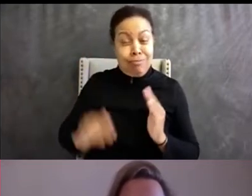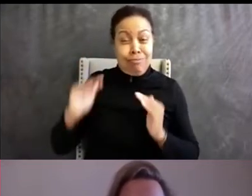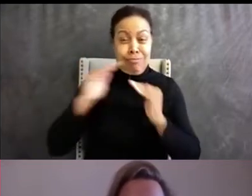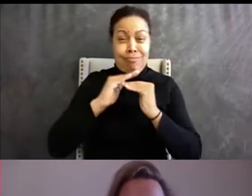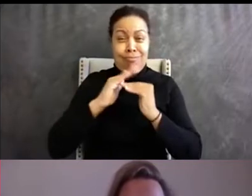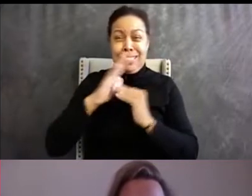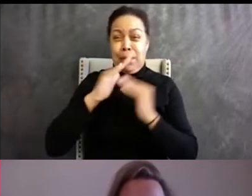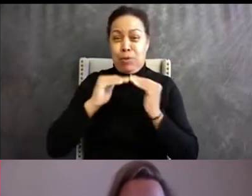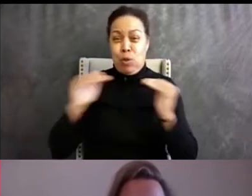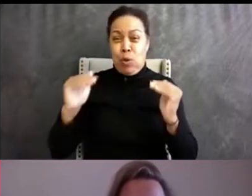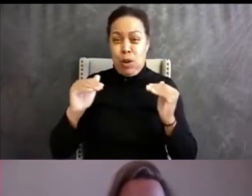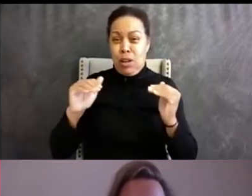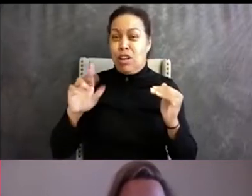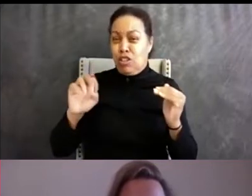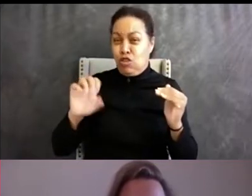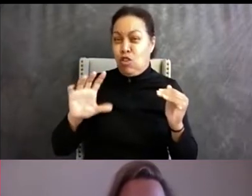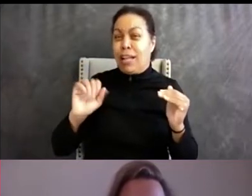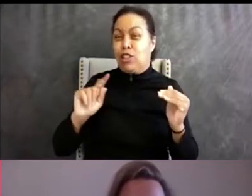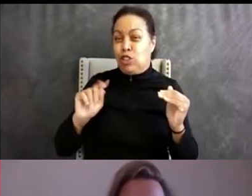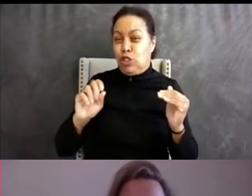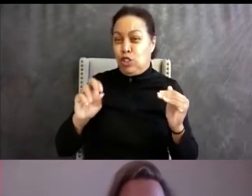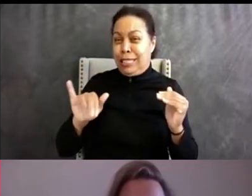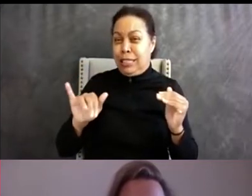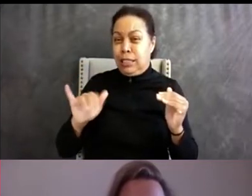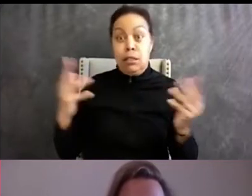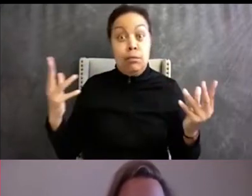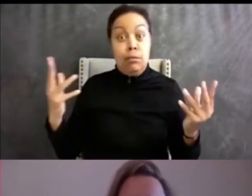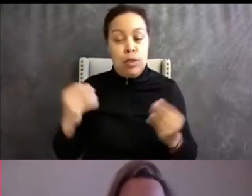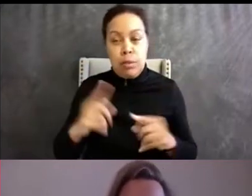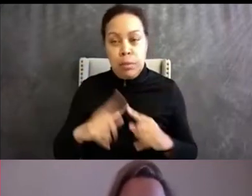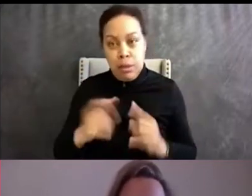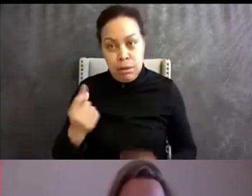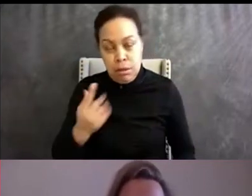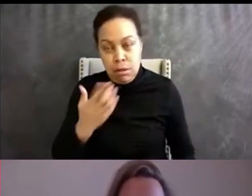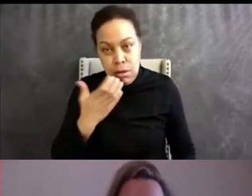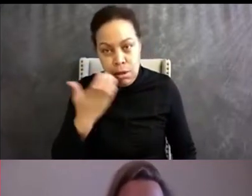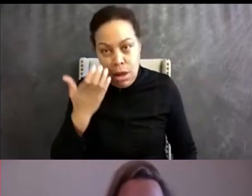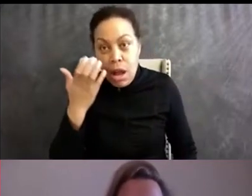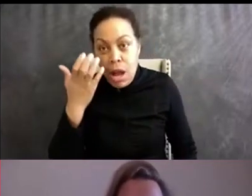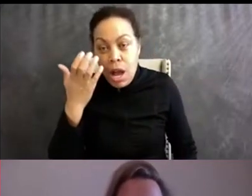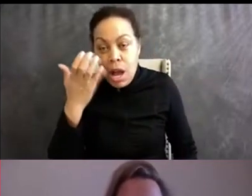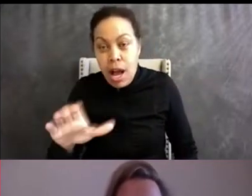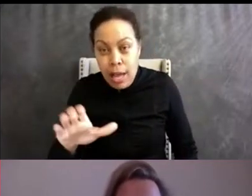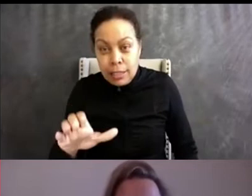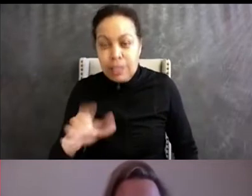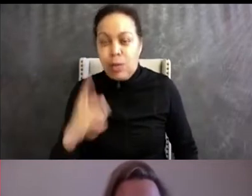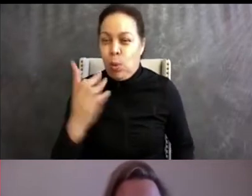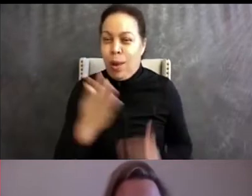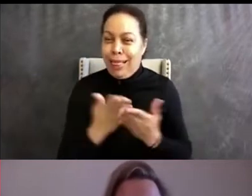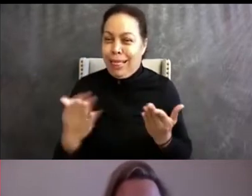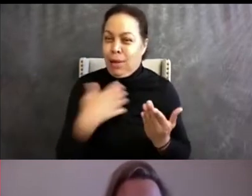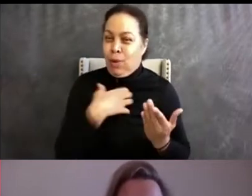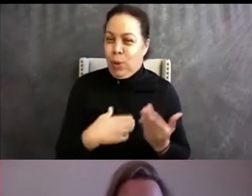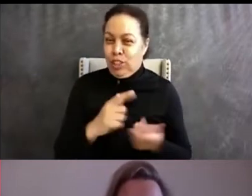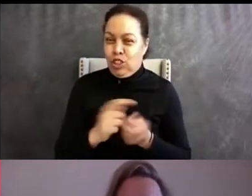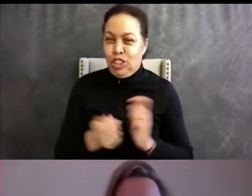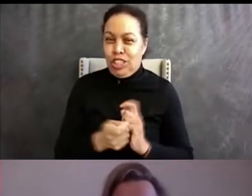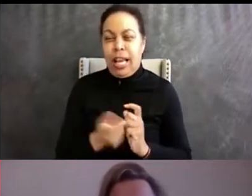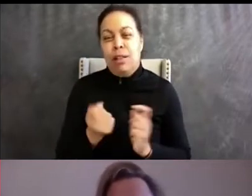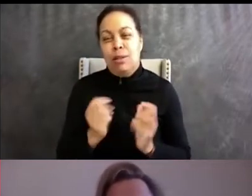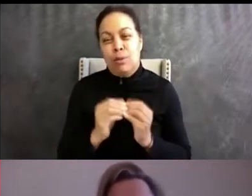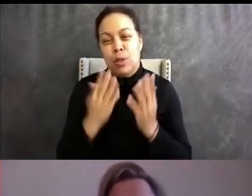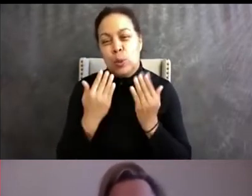which is amazing and beautiful, but it's crazy hot. So I guess the one thing I would change is I wish it was a little bit cooler up